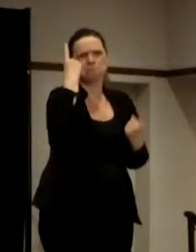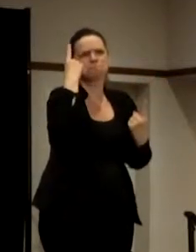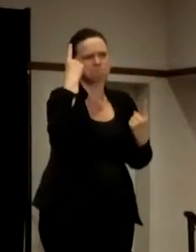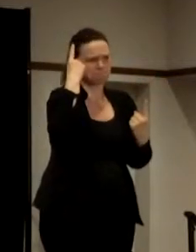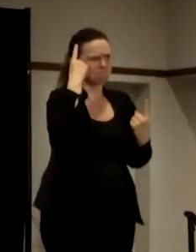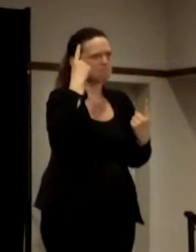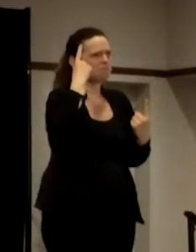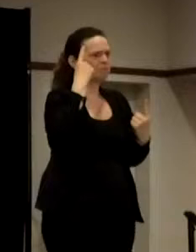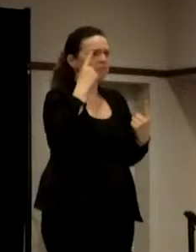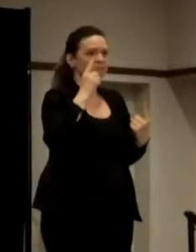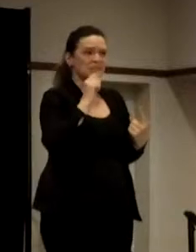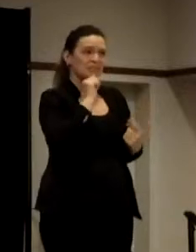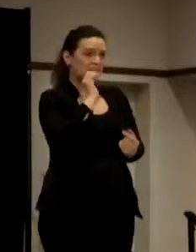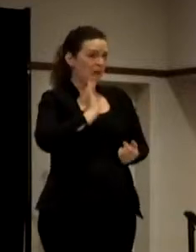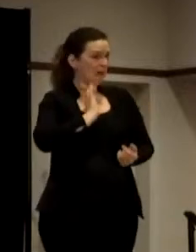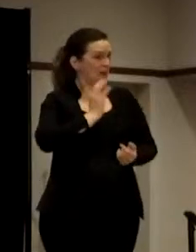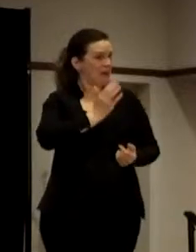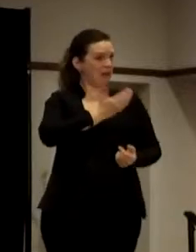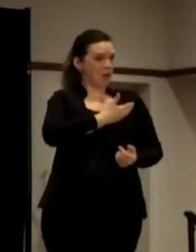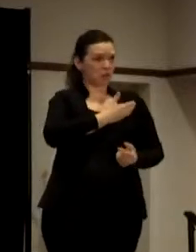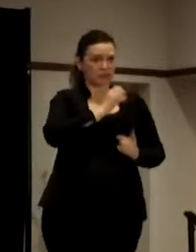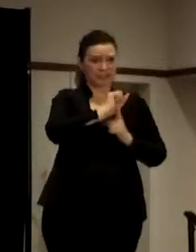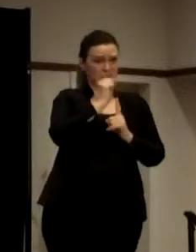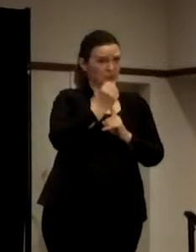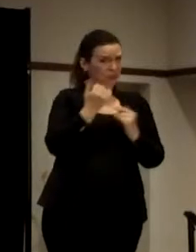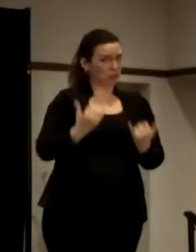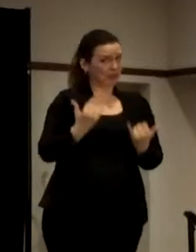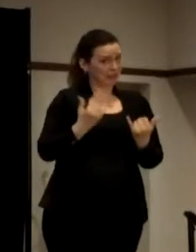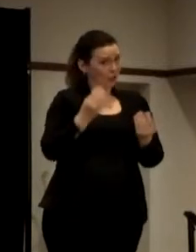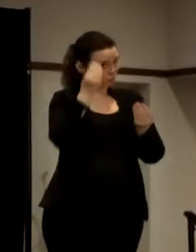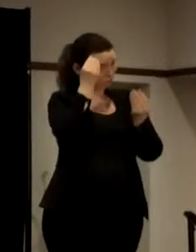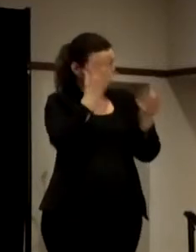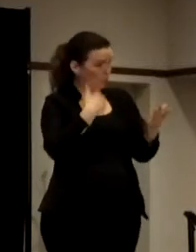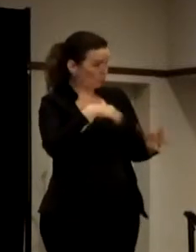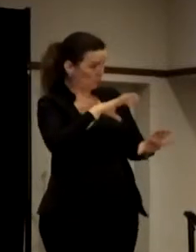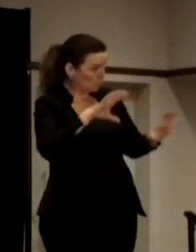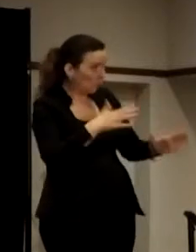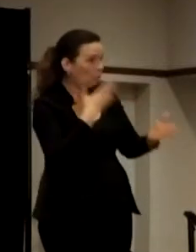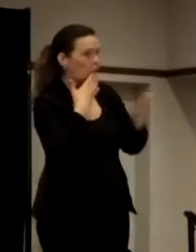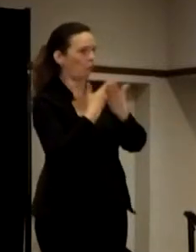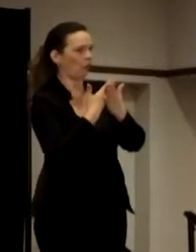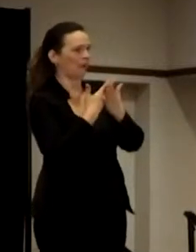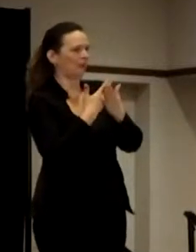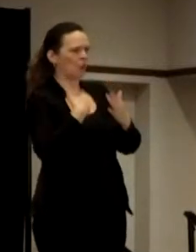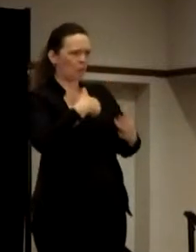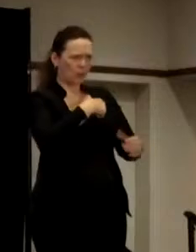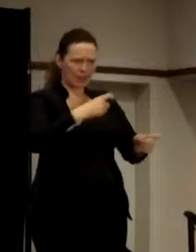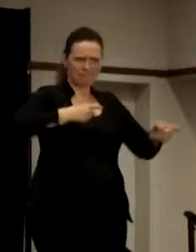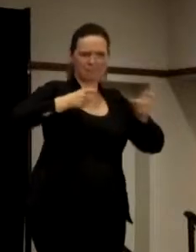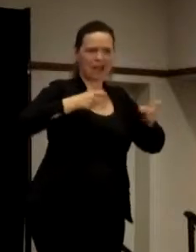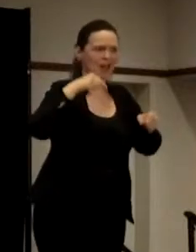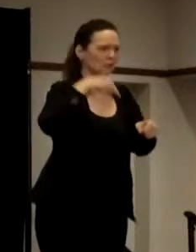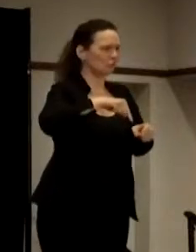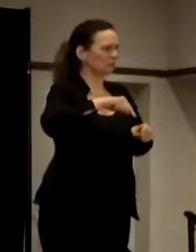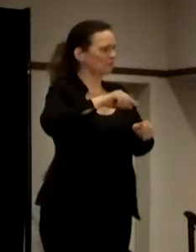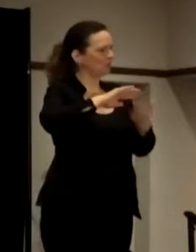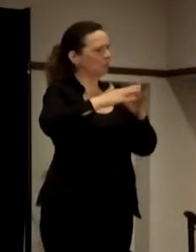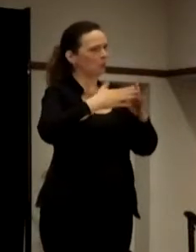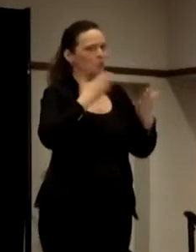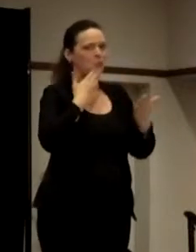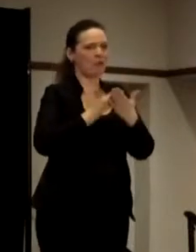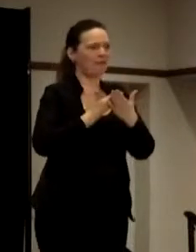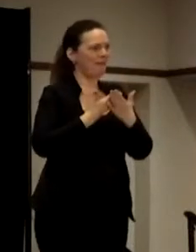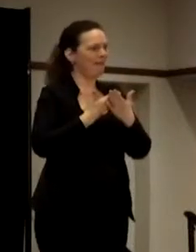this crisis. We've seen the conditions on the ground before the state has. Let us manage our own community